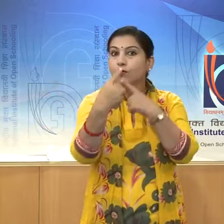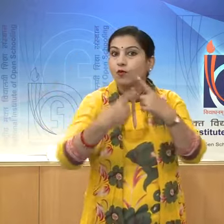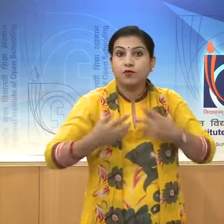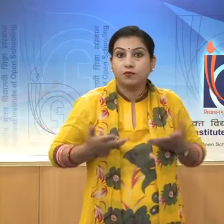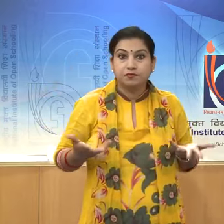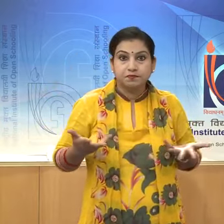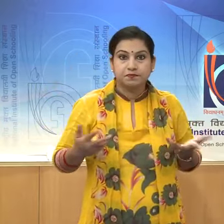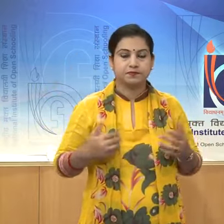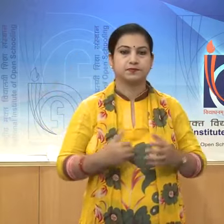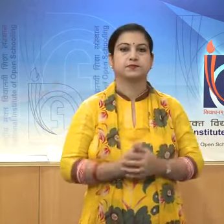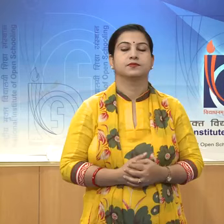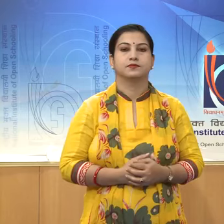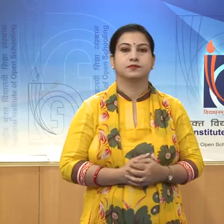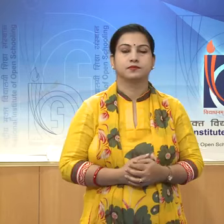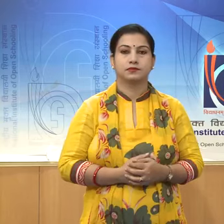to talk about Renaissance.